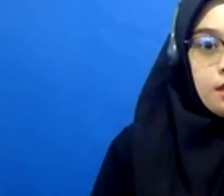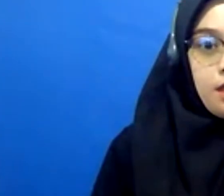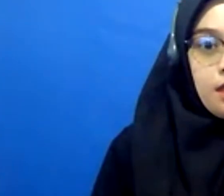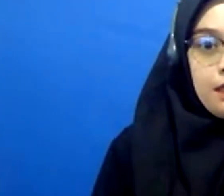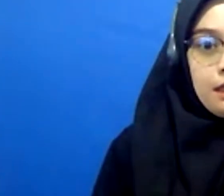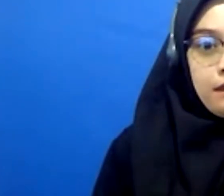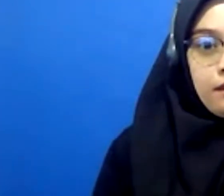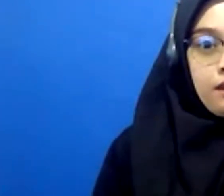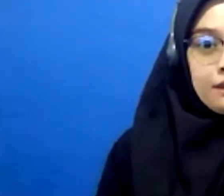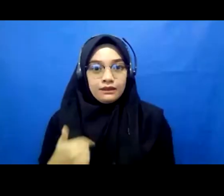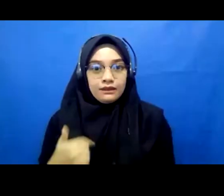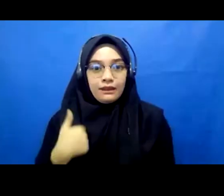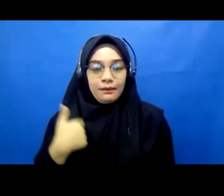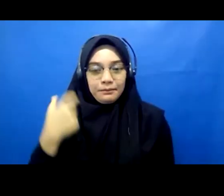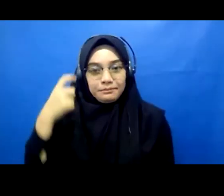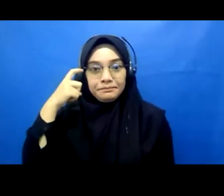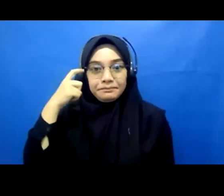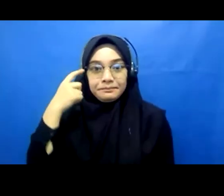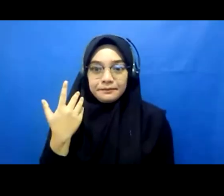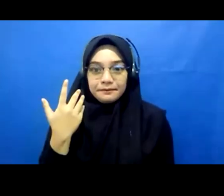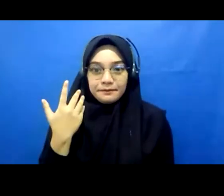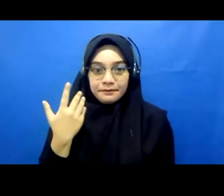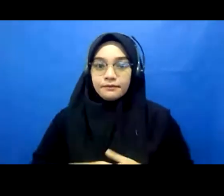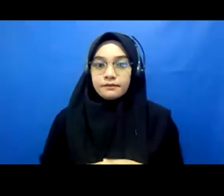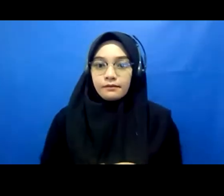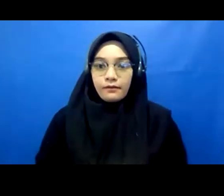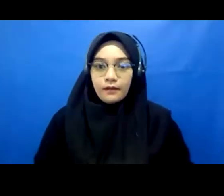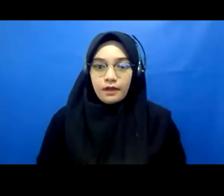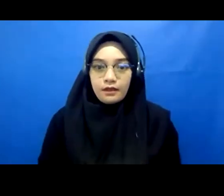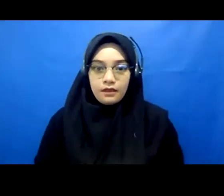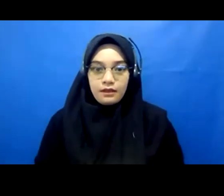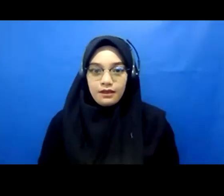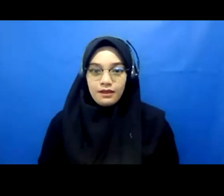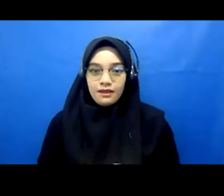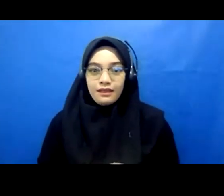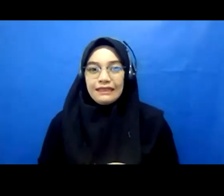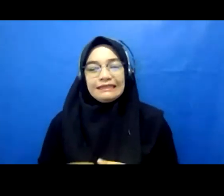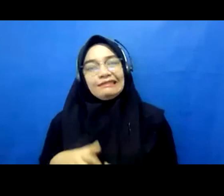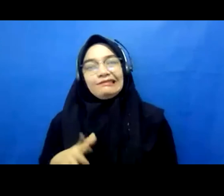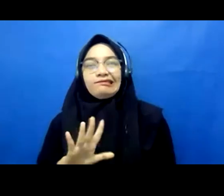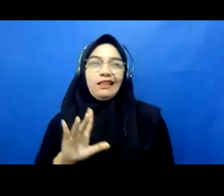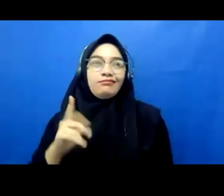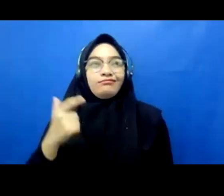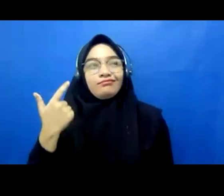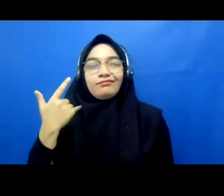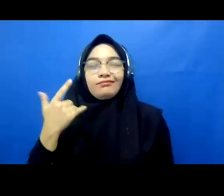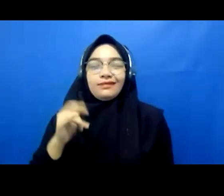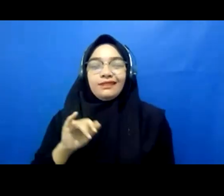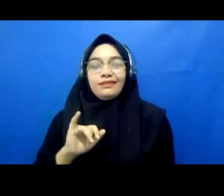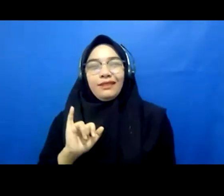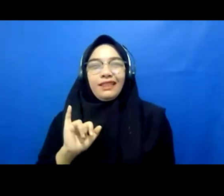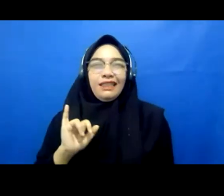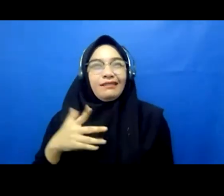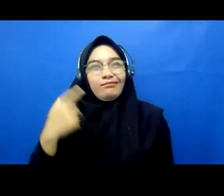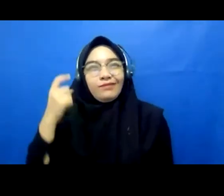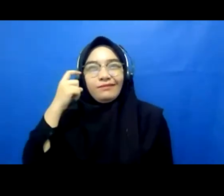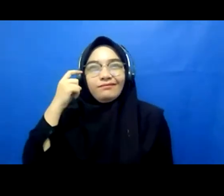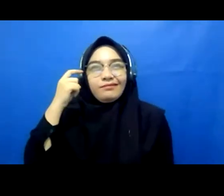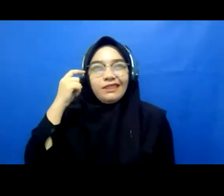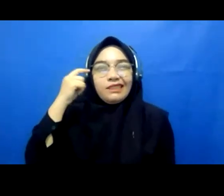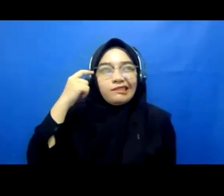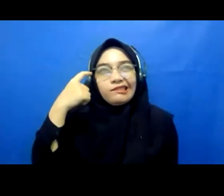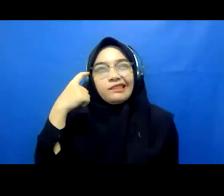I think don't be rigid in your thinking. We're talking about something